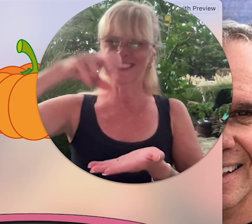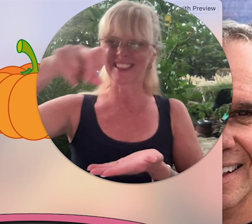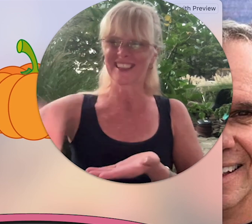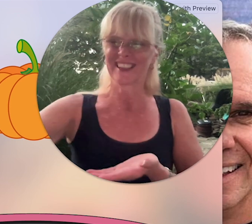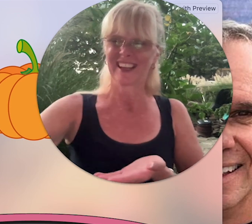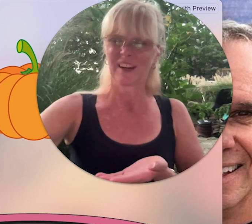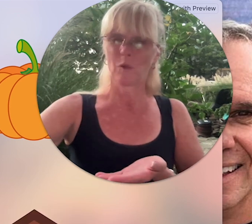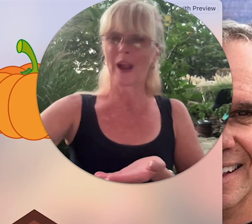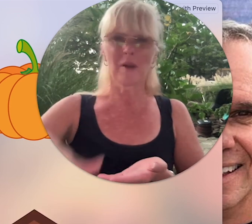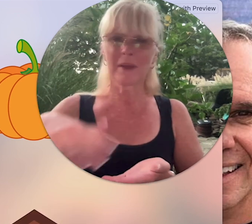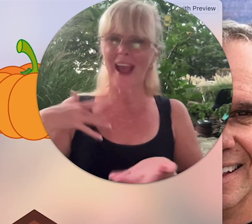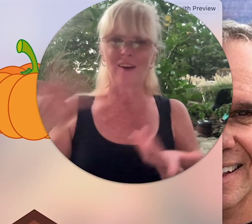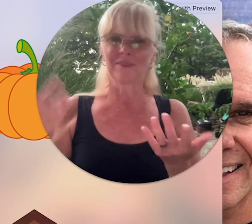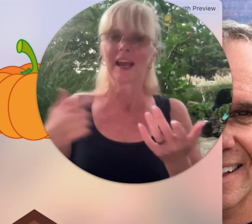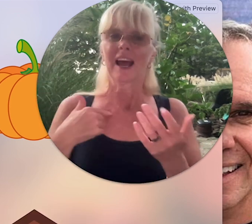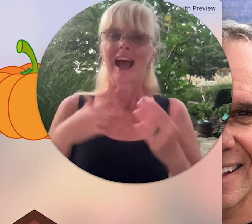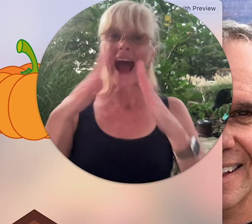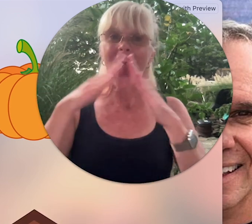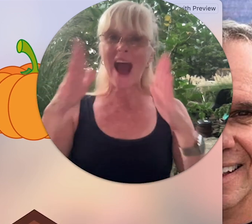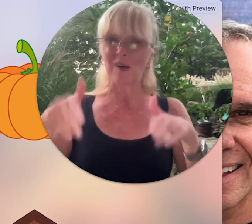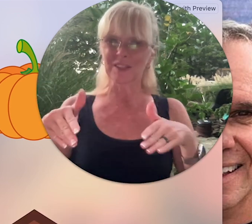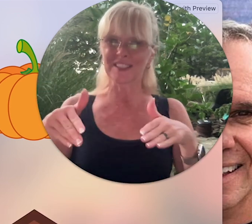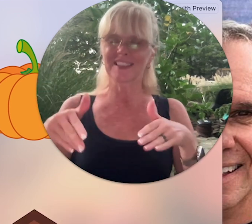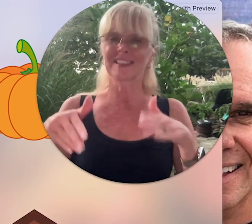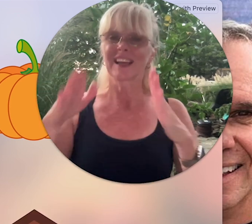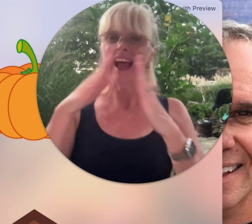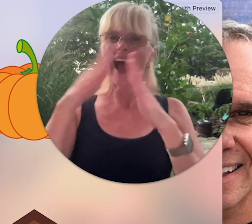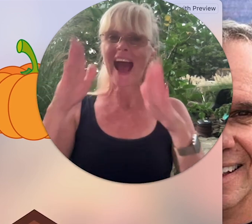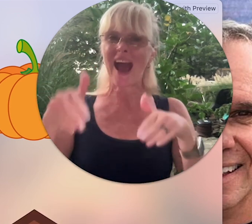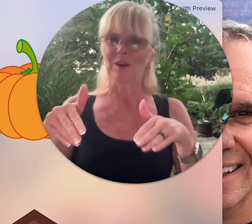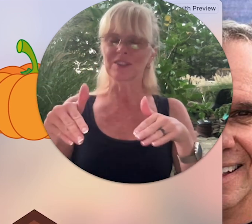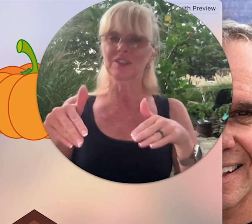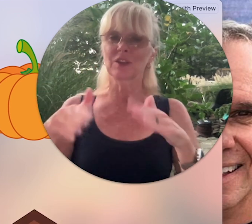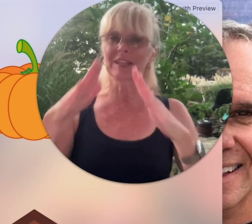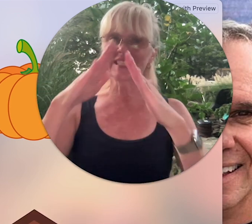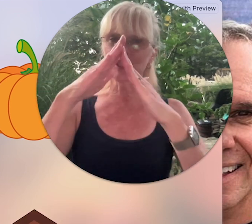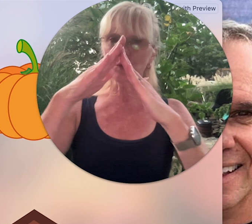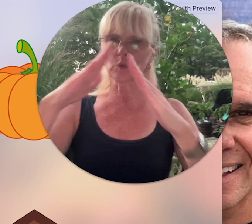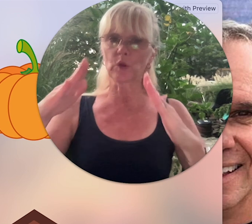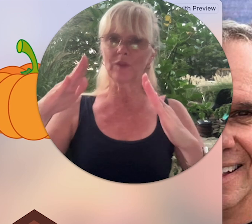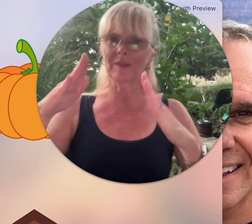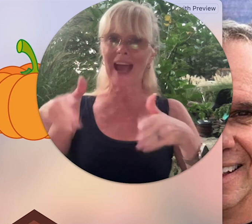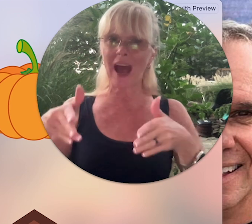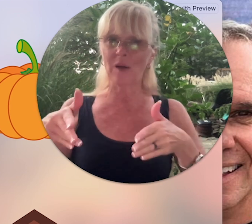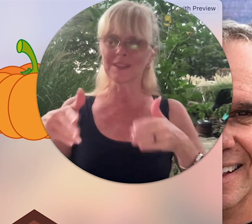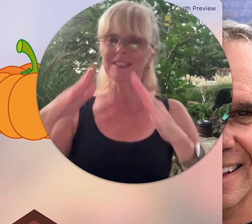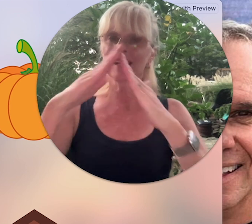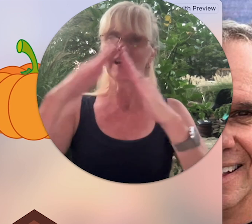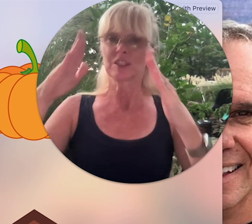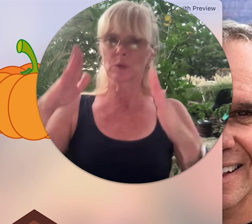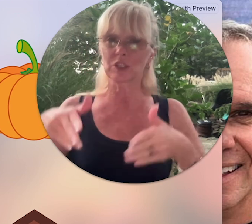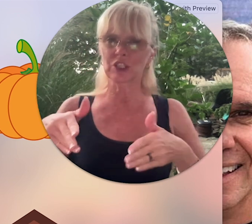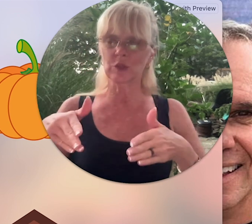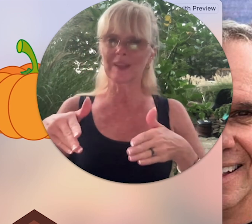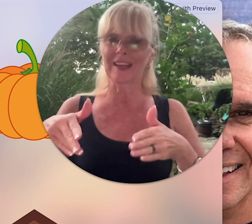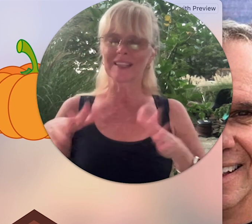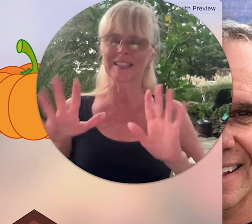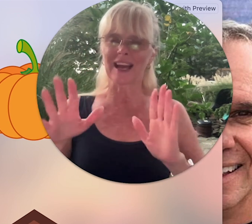wear me out house house so this is the roof of the house so we're just doing that the size